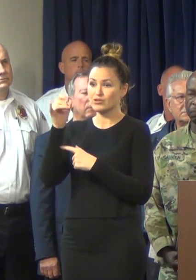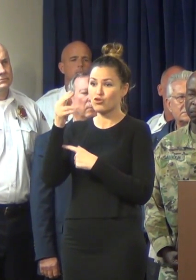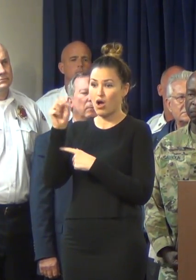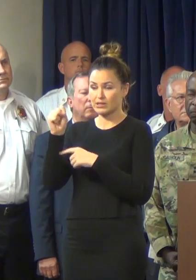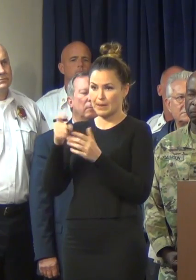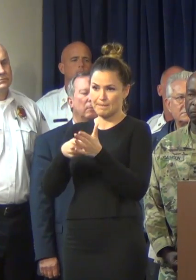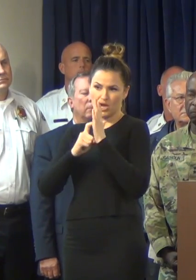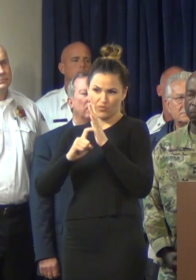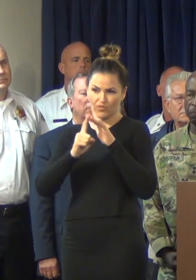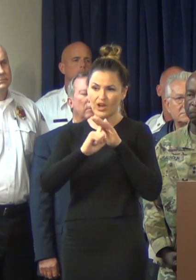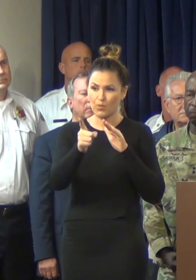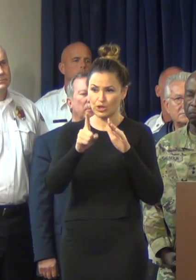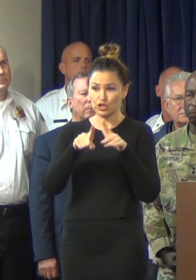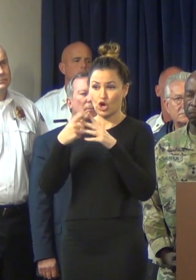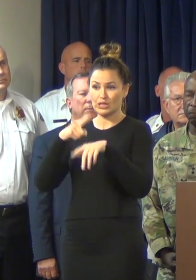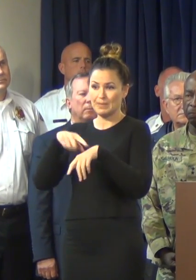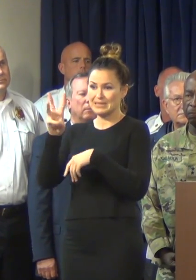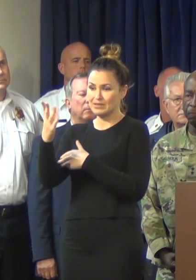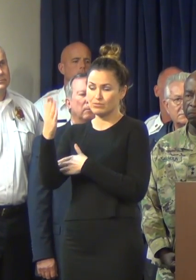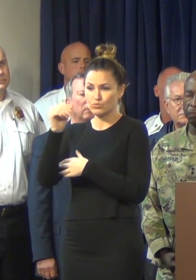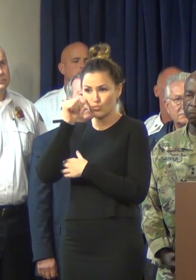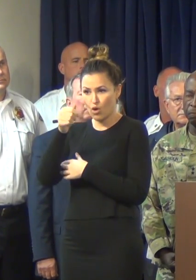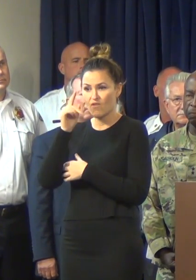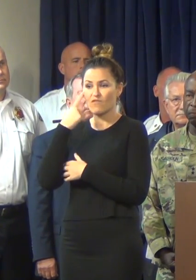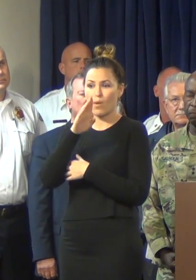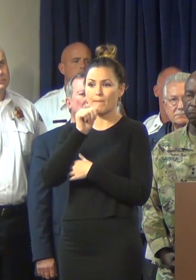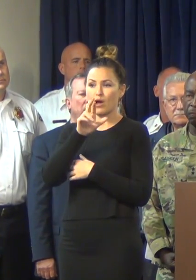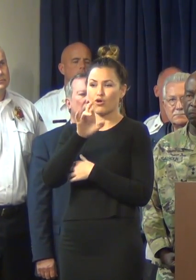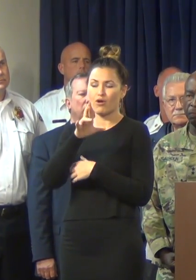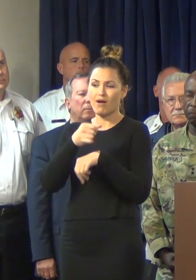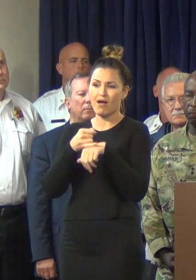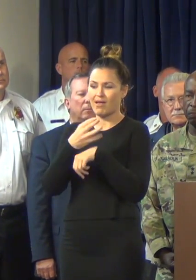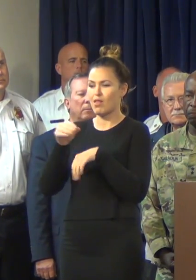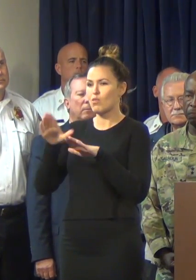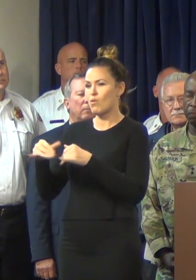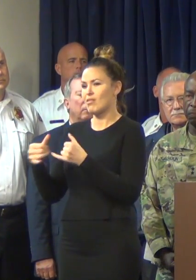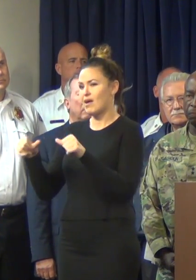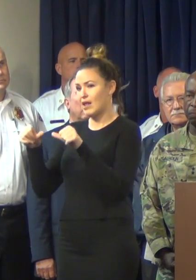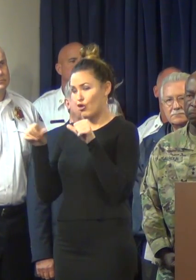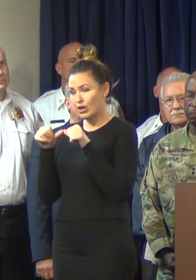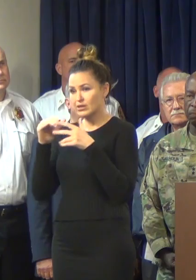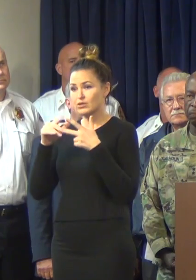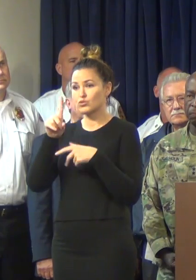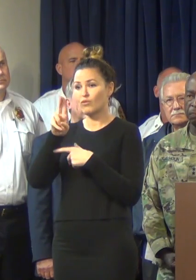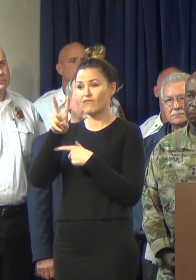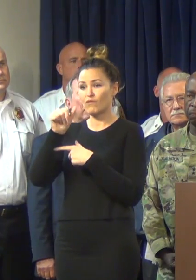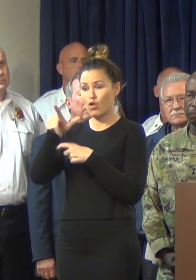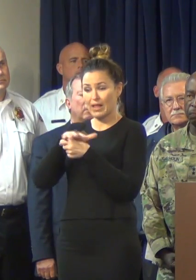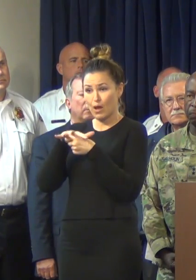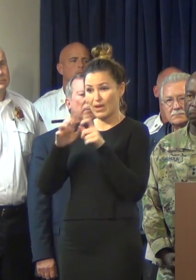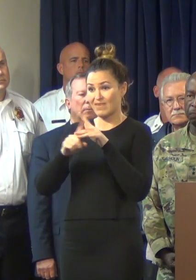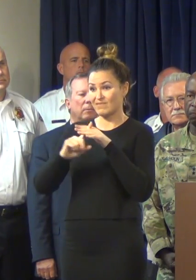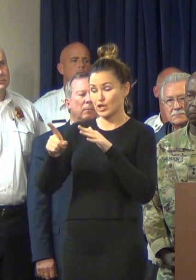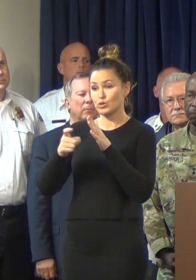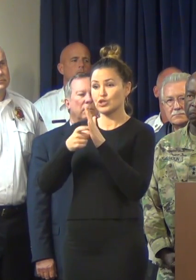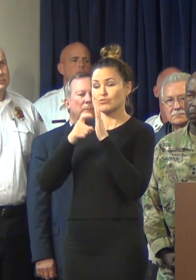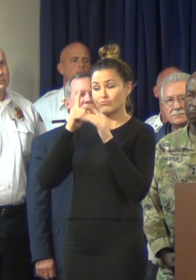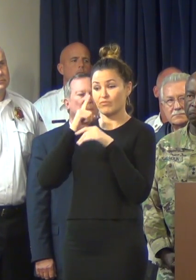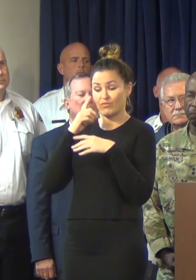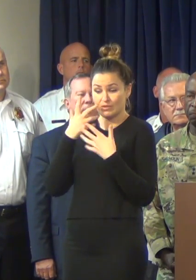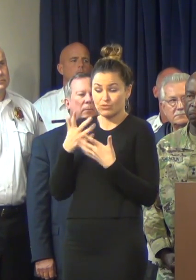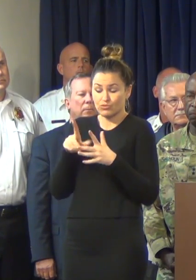mandatory evacuations begin at 6 a.m. tomorrow for barrier islands and low-lying areas. Duval County, evacuations have started for